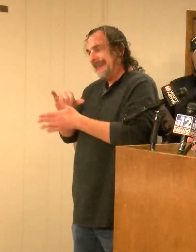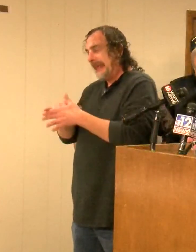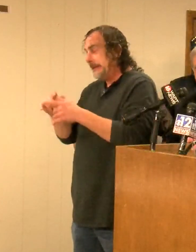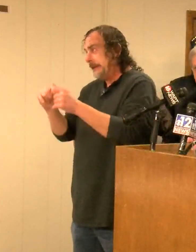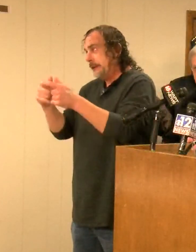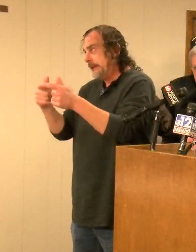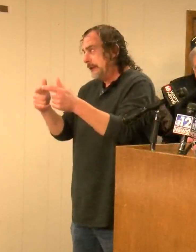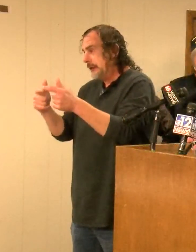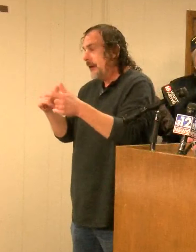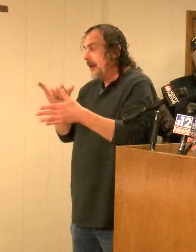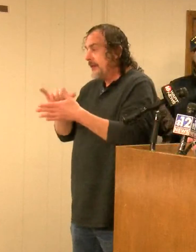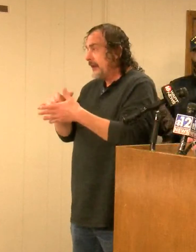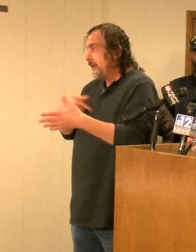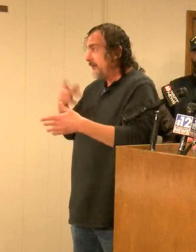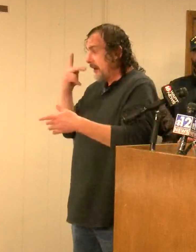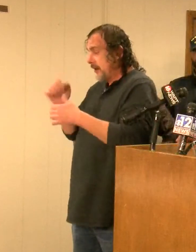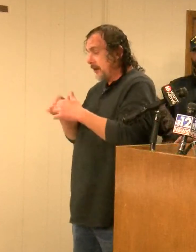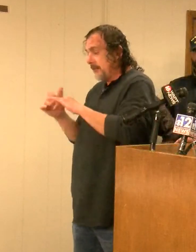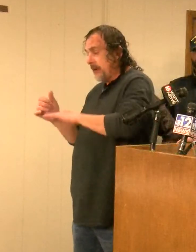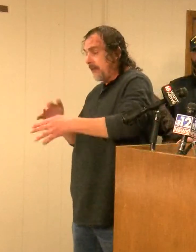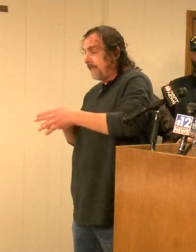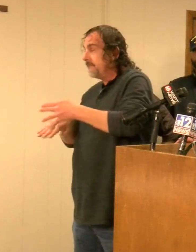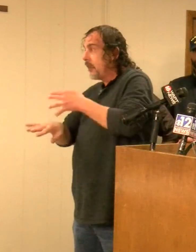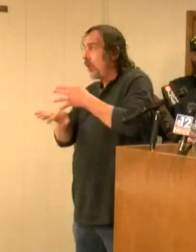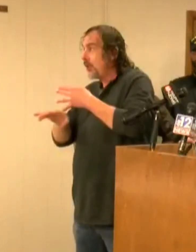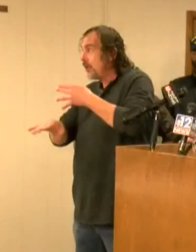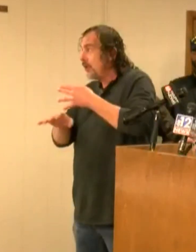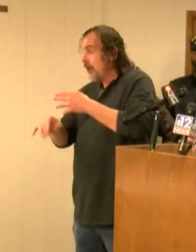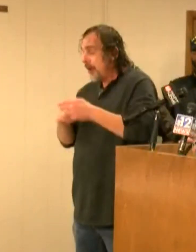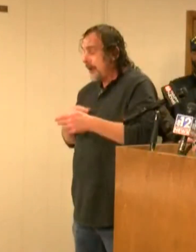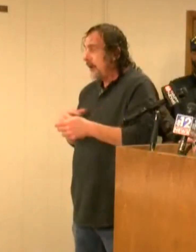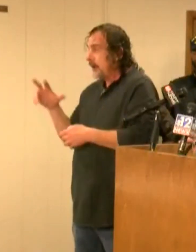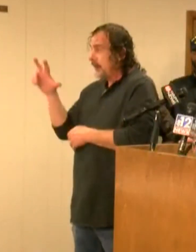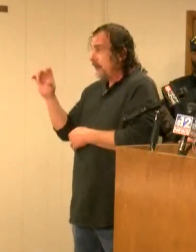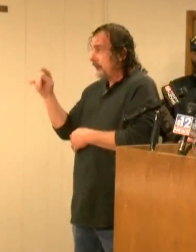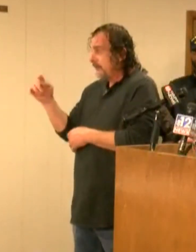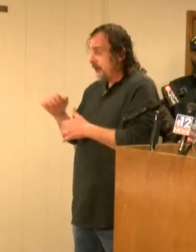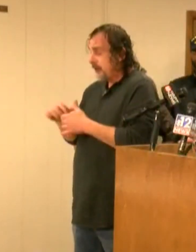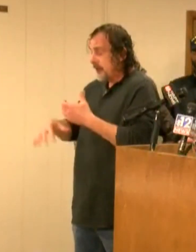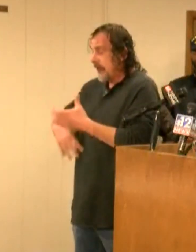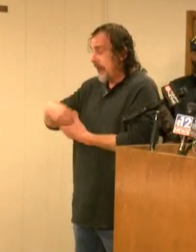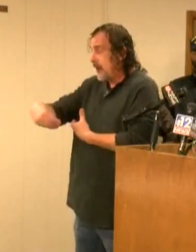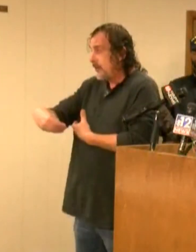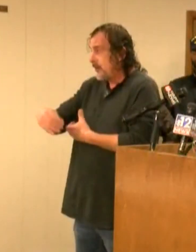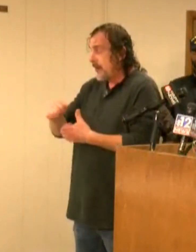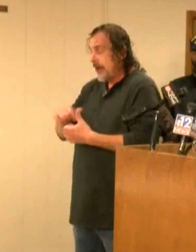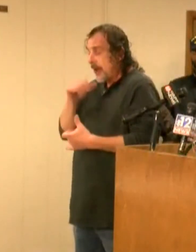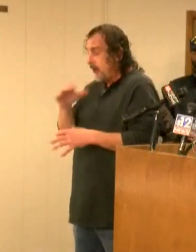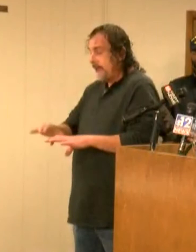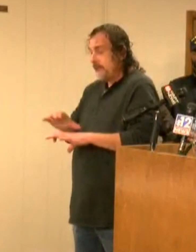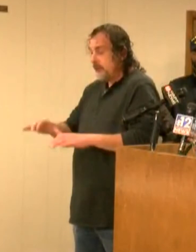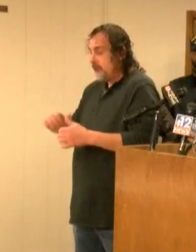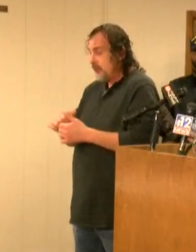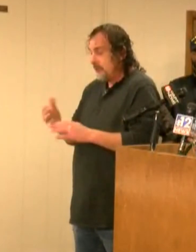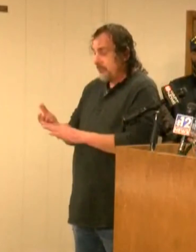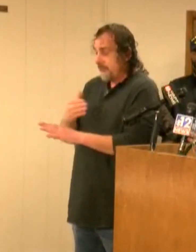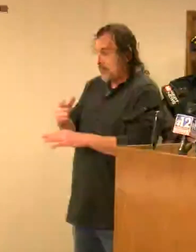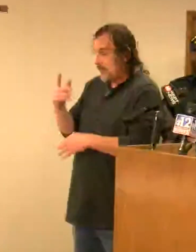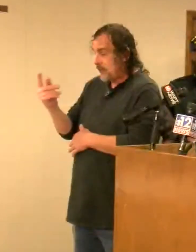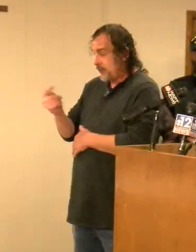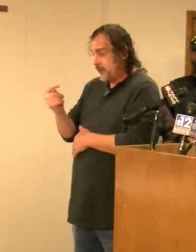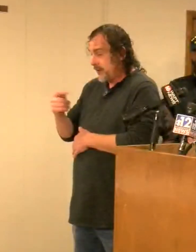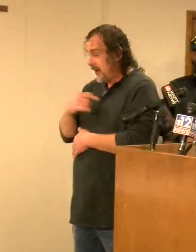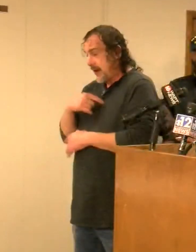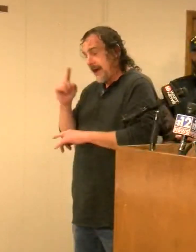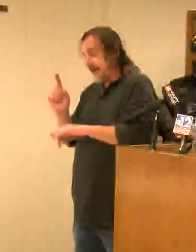quickest. That's if I can keep my flows up. I've got to get 3 feet of water out of the lake. I don't need necessarily to do all that by Tuesday, and I won't be